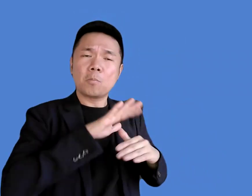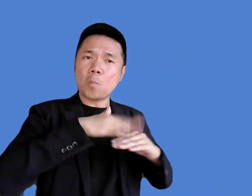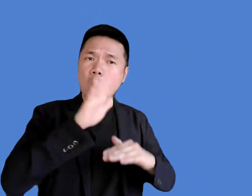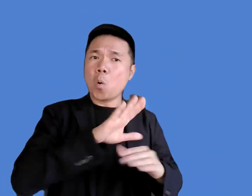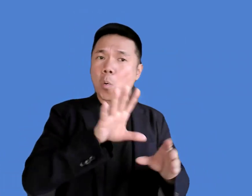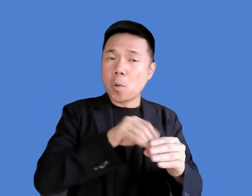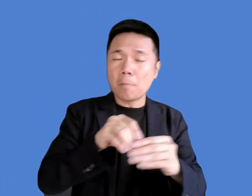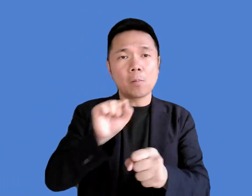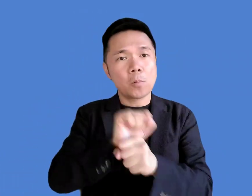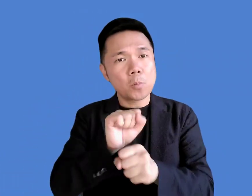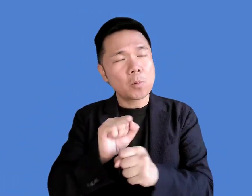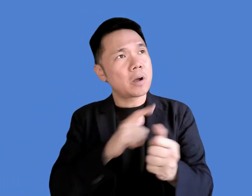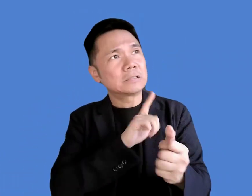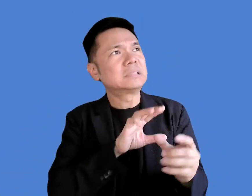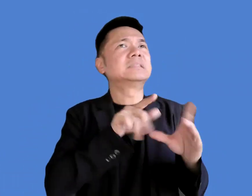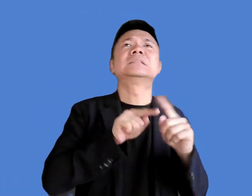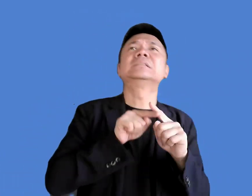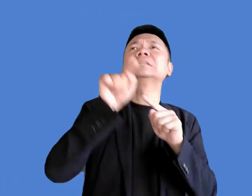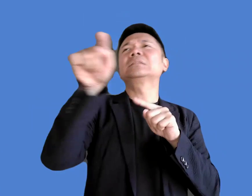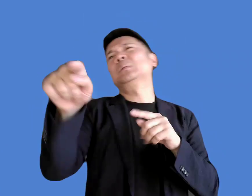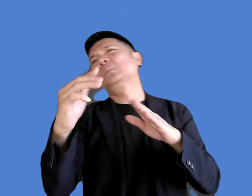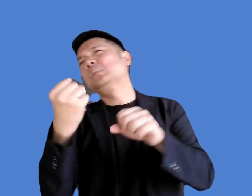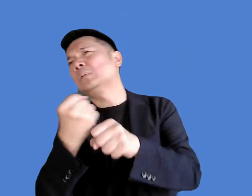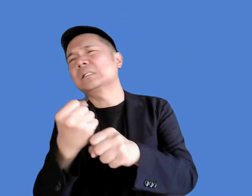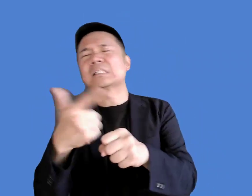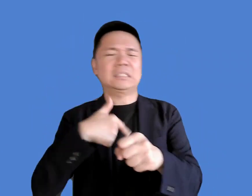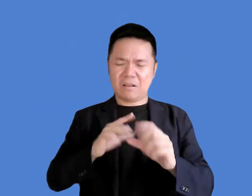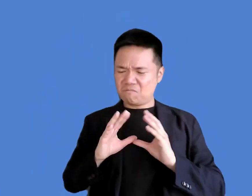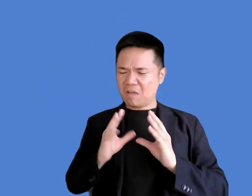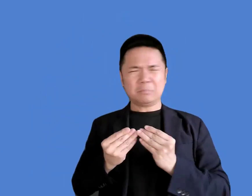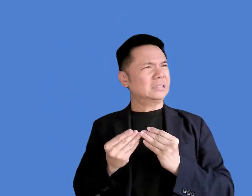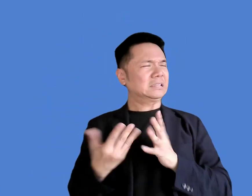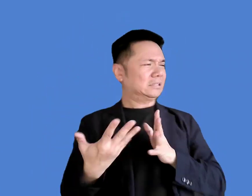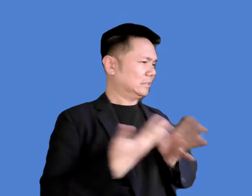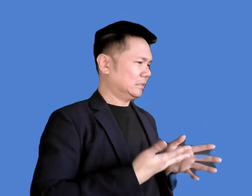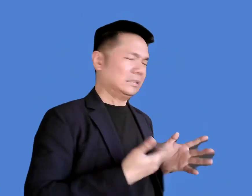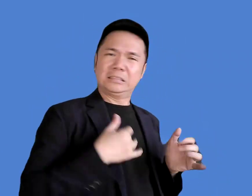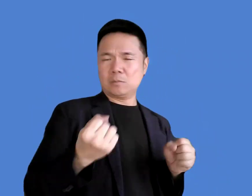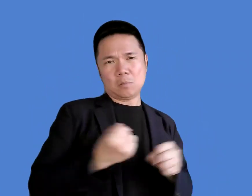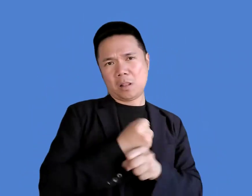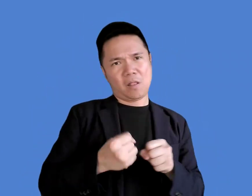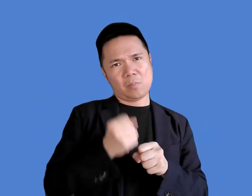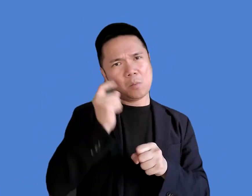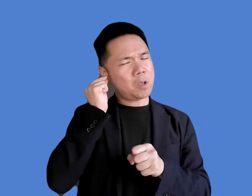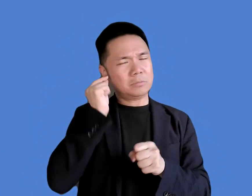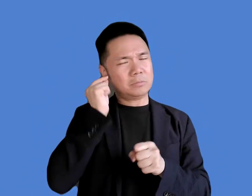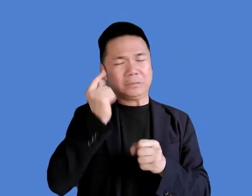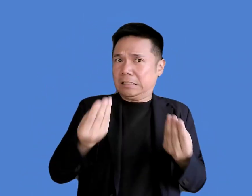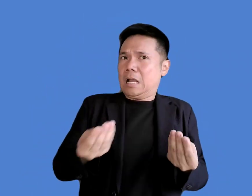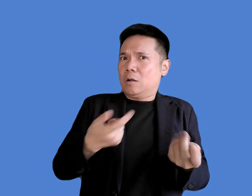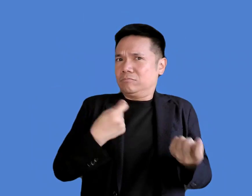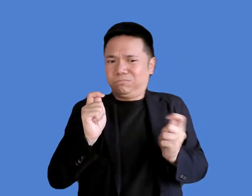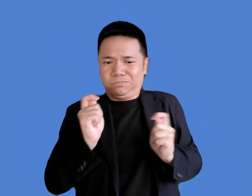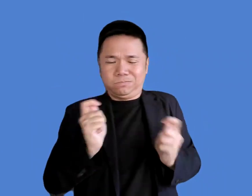off-site for a number of days, which is preventing women to participate. And so there's a lot of these examples that we see, and I think there's a big